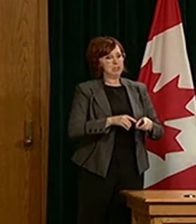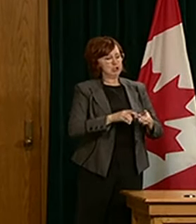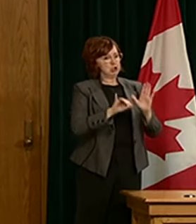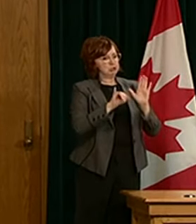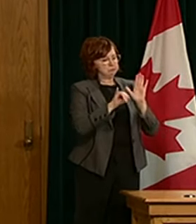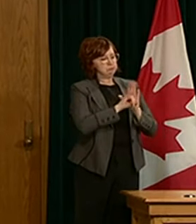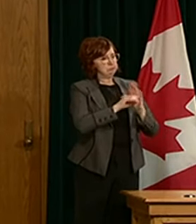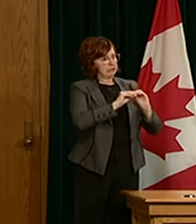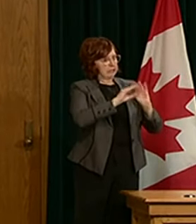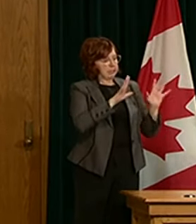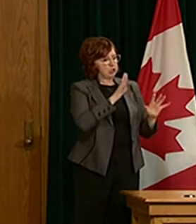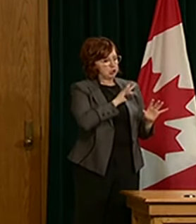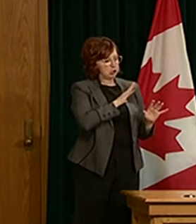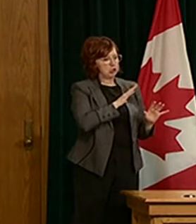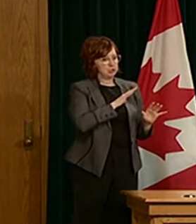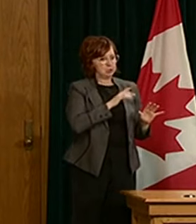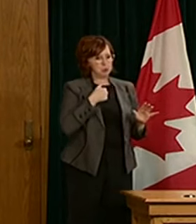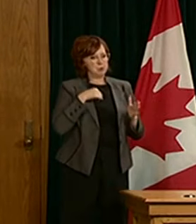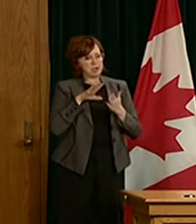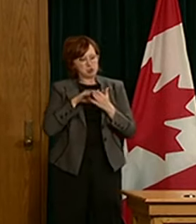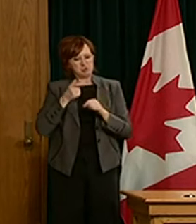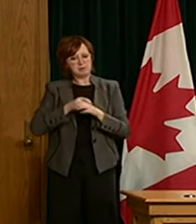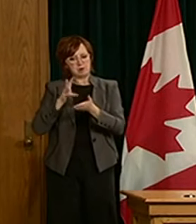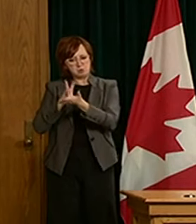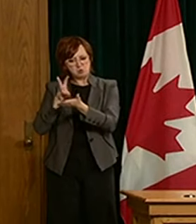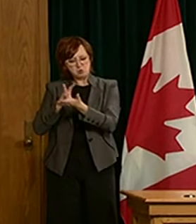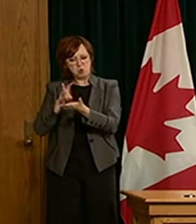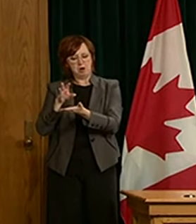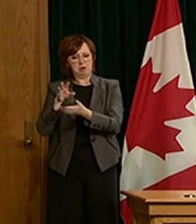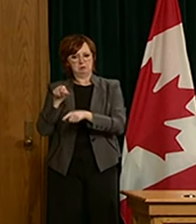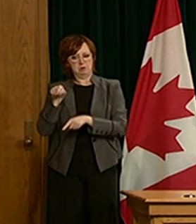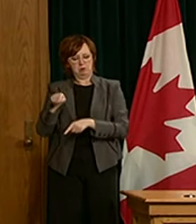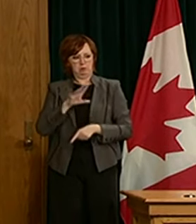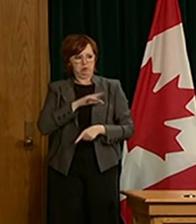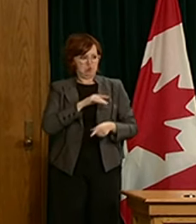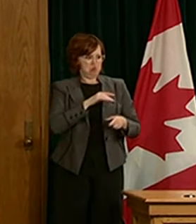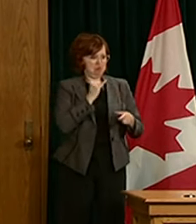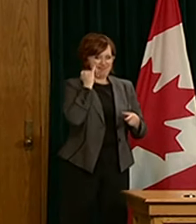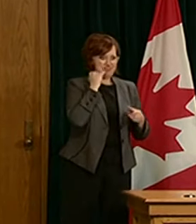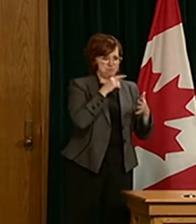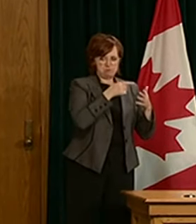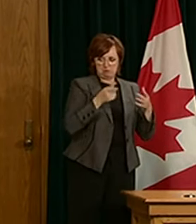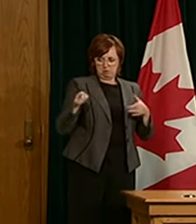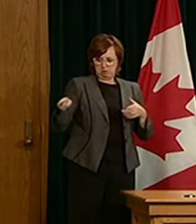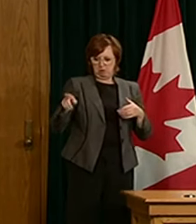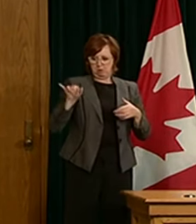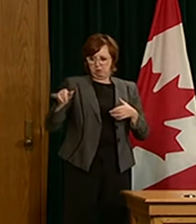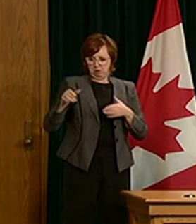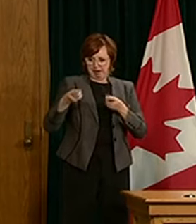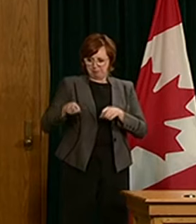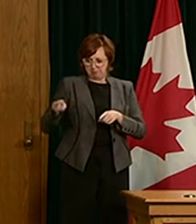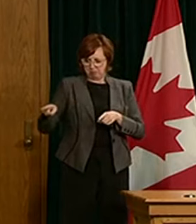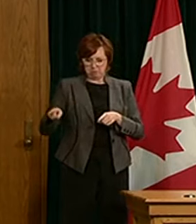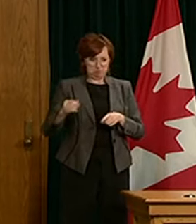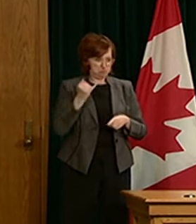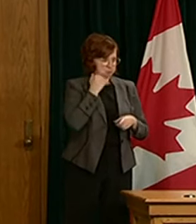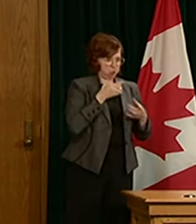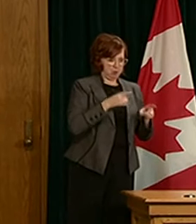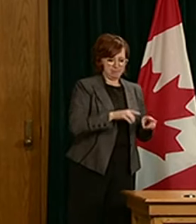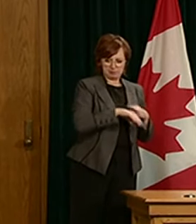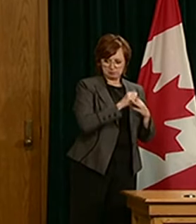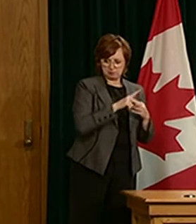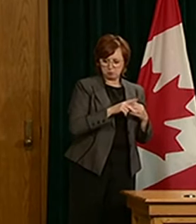with Dr. Osgood's lab on was really to say, what if this situation were to happen here? What do we need to plan for, and how do